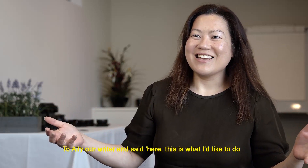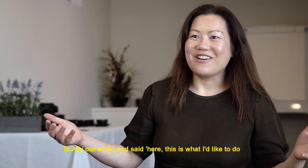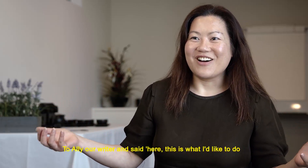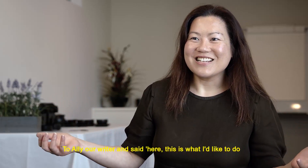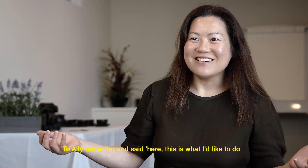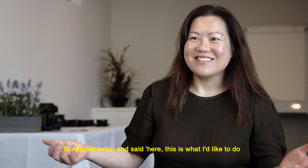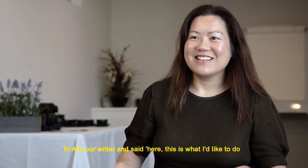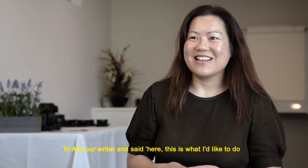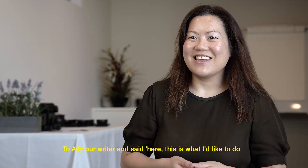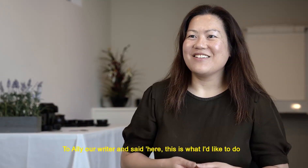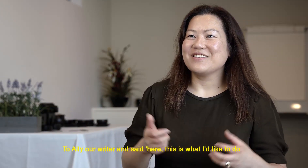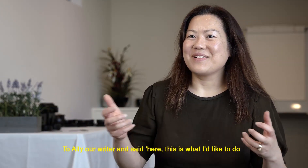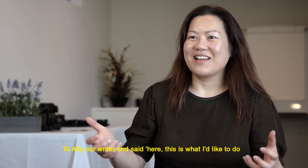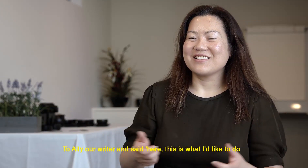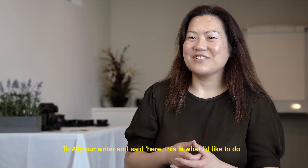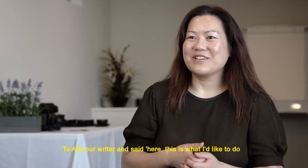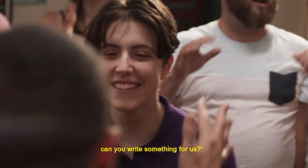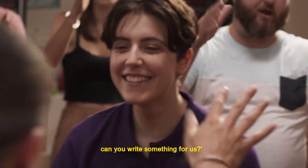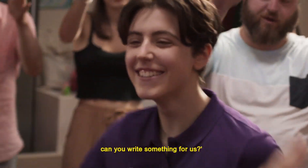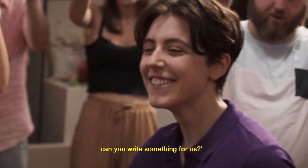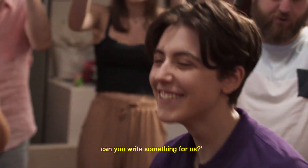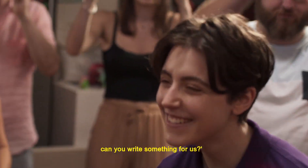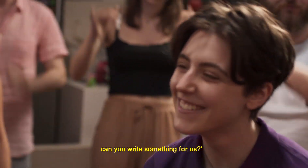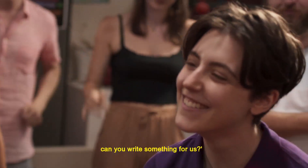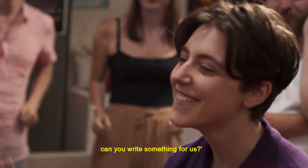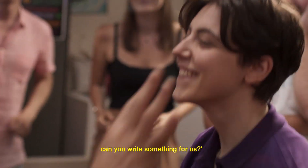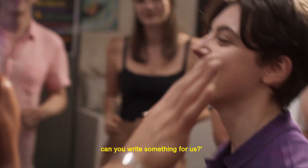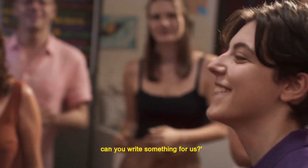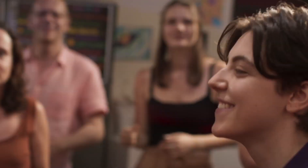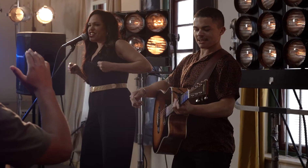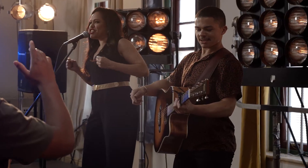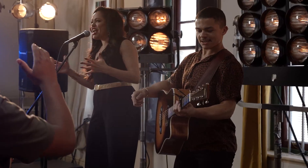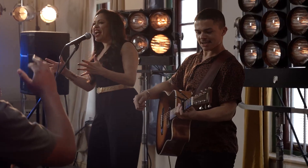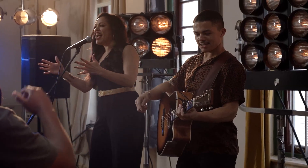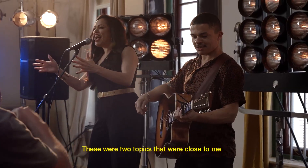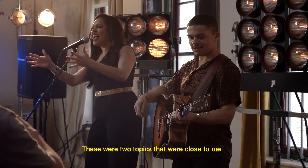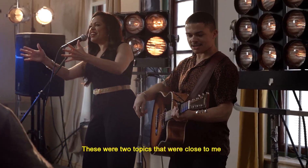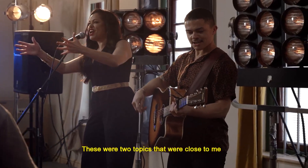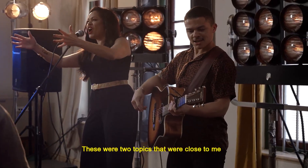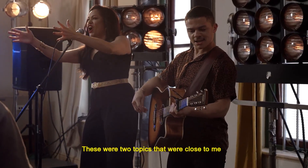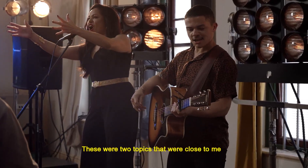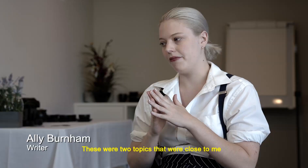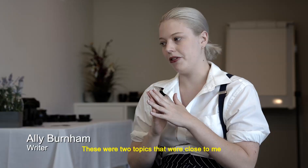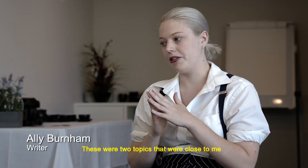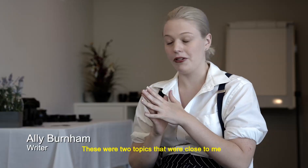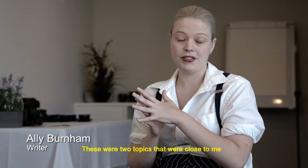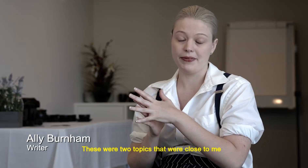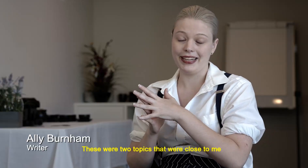a writer and said here this is what I'd like to do can you write something for us these were two topics that were close to me